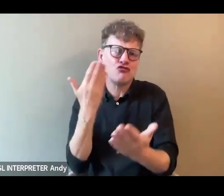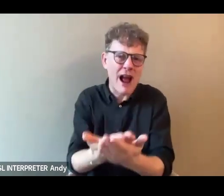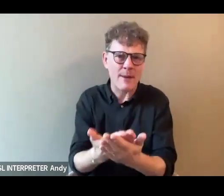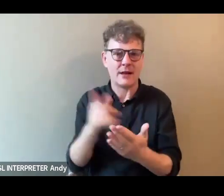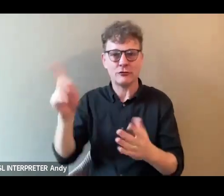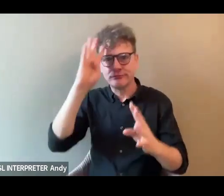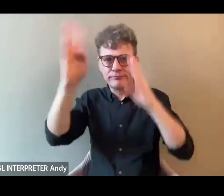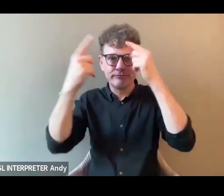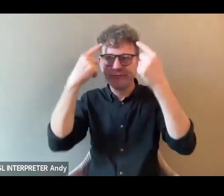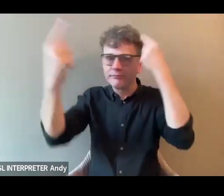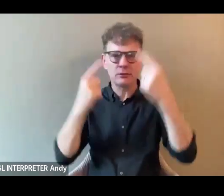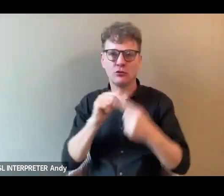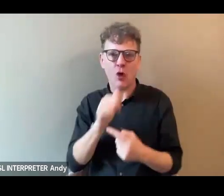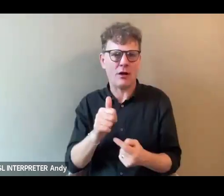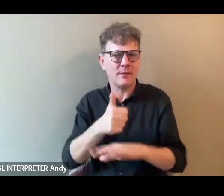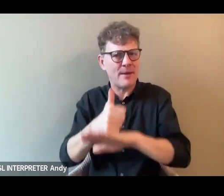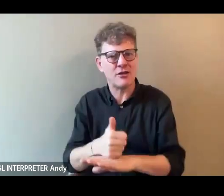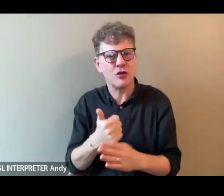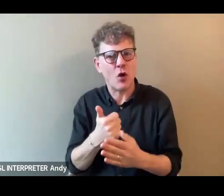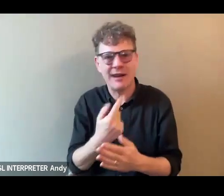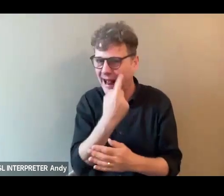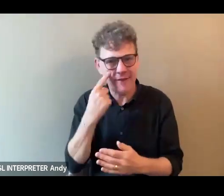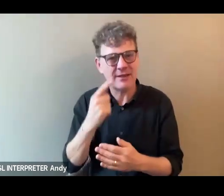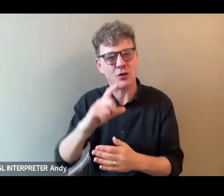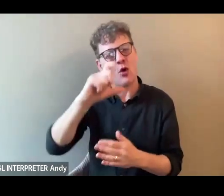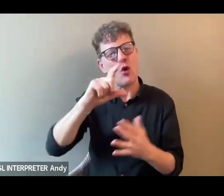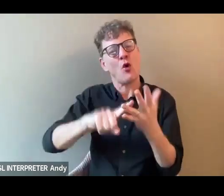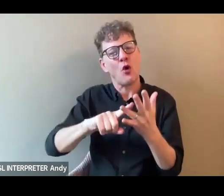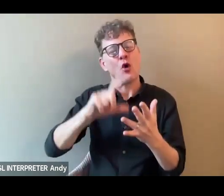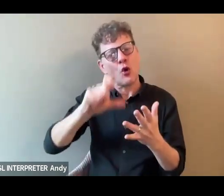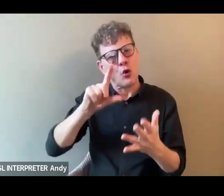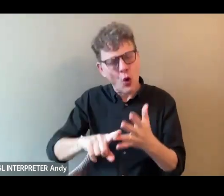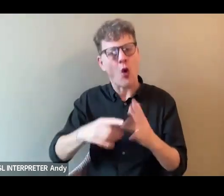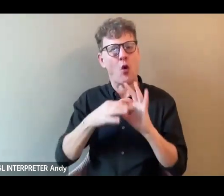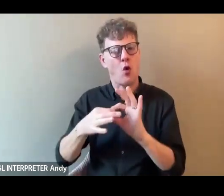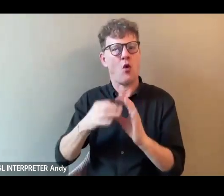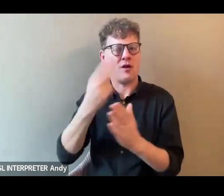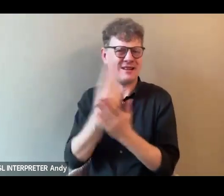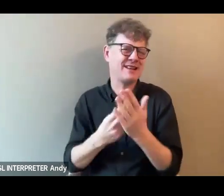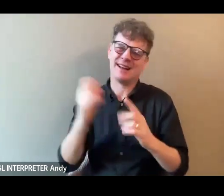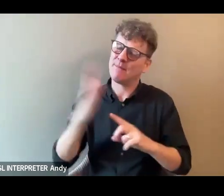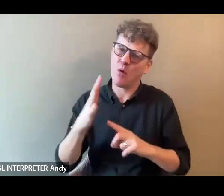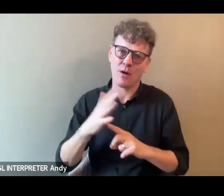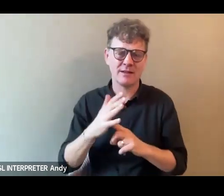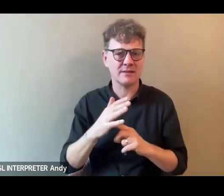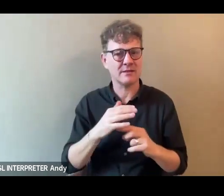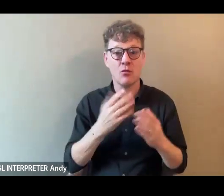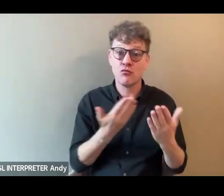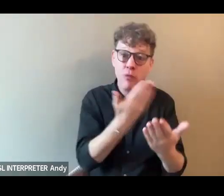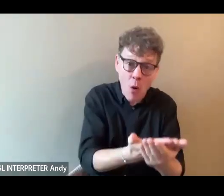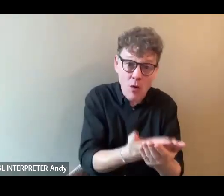evidence-based. And co-design is key to everything that we do. So the proposal was co-designed, the corpus has been